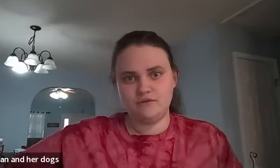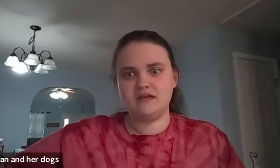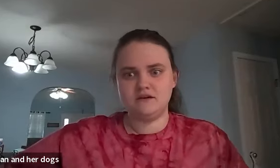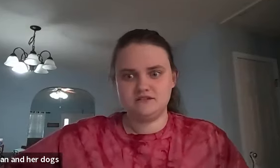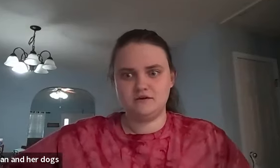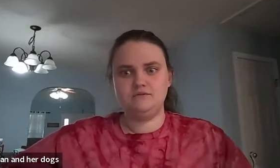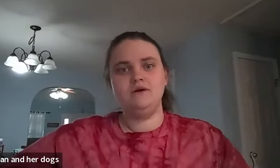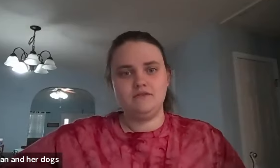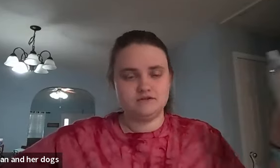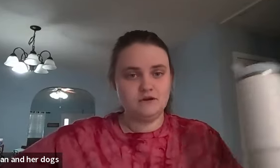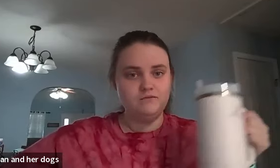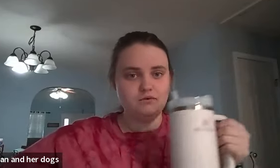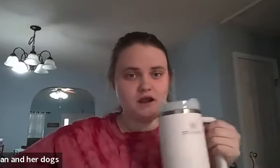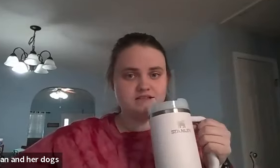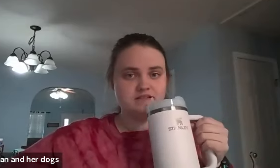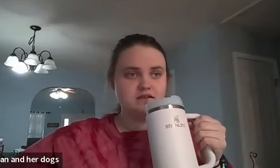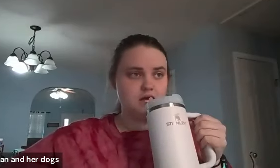that's also, those are helpful practices.